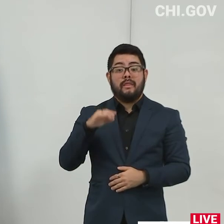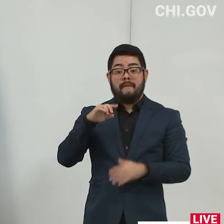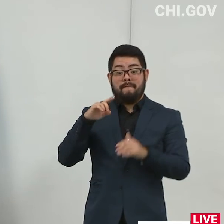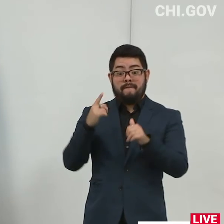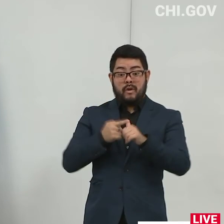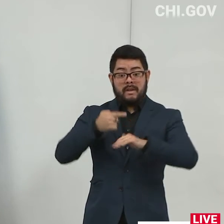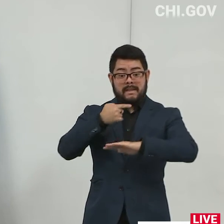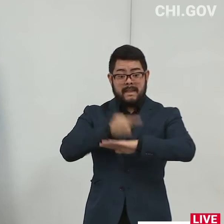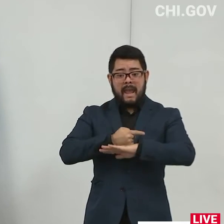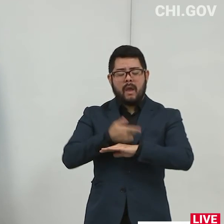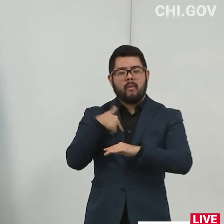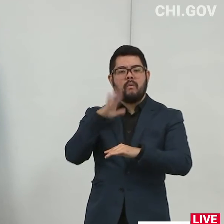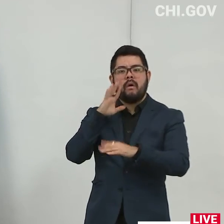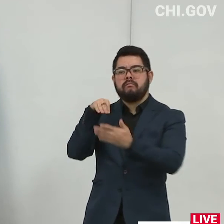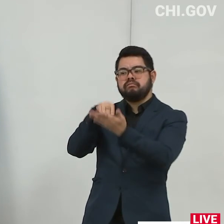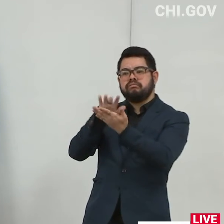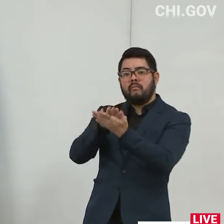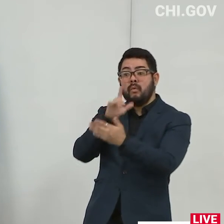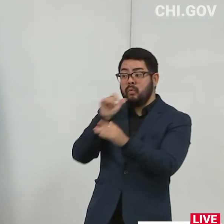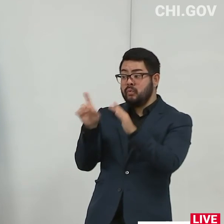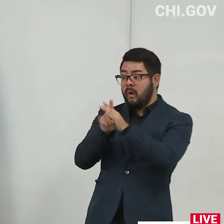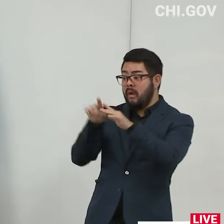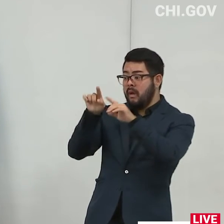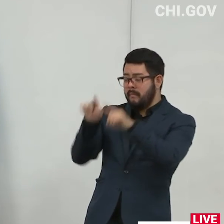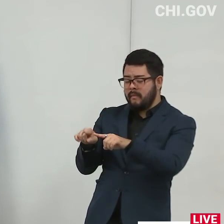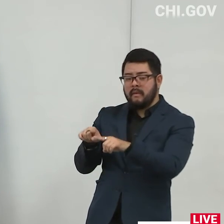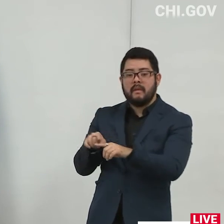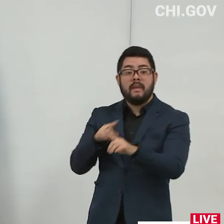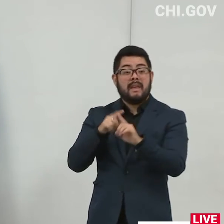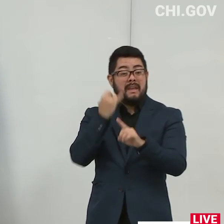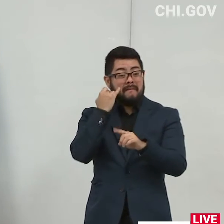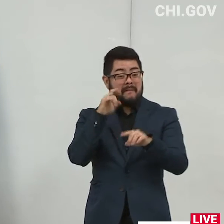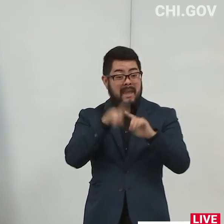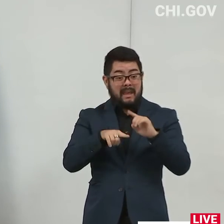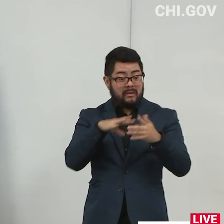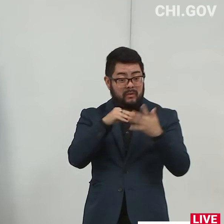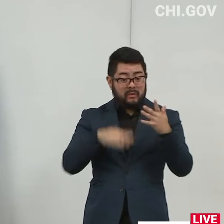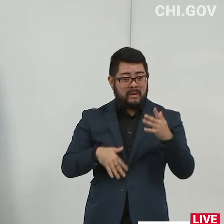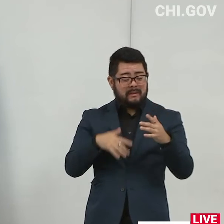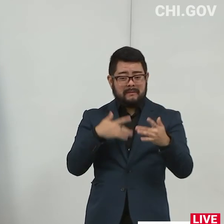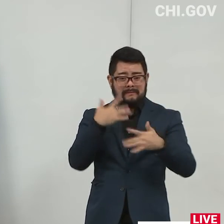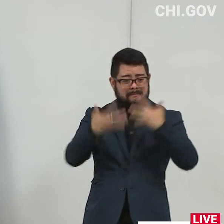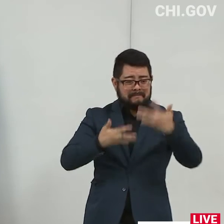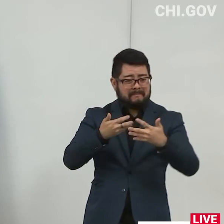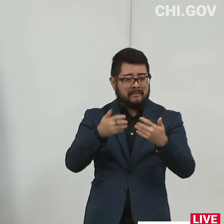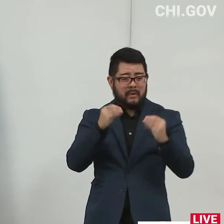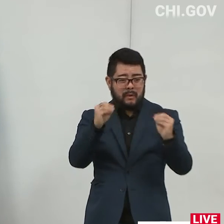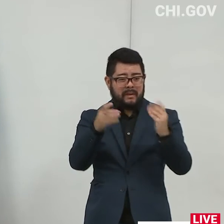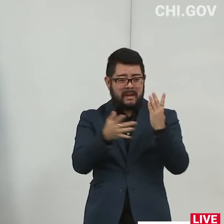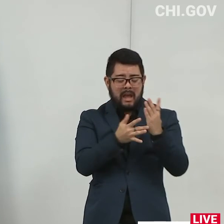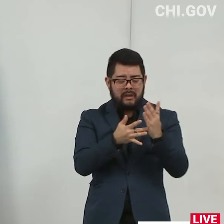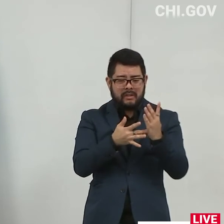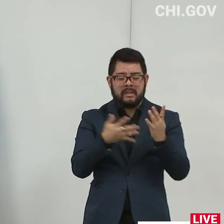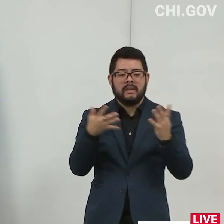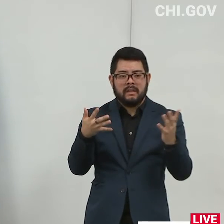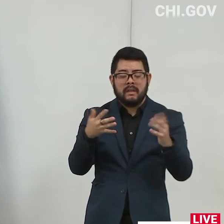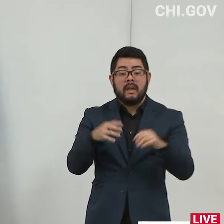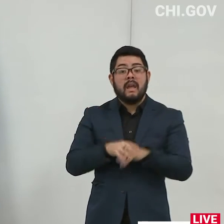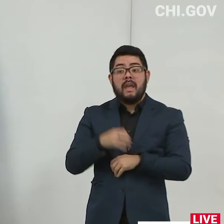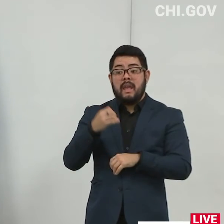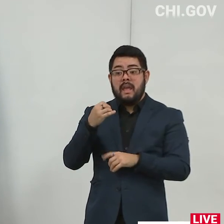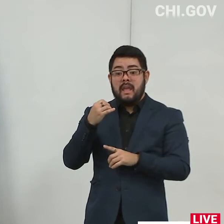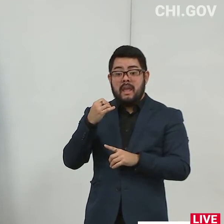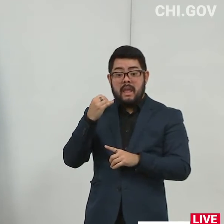students that aren't engaged. And so that's why it's critically important for families to know you have to log on the first day. Otherwise, you will be